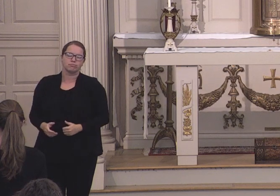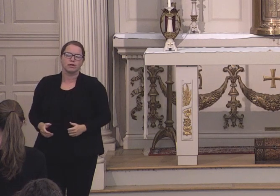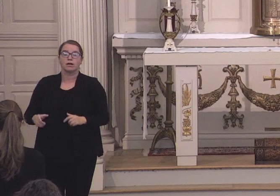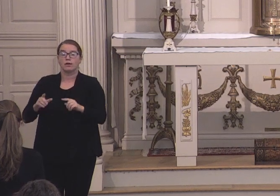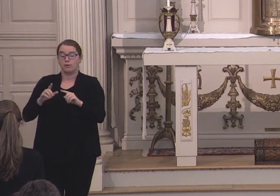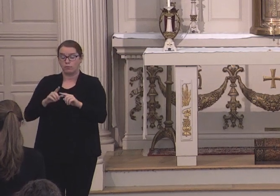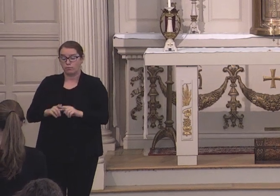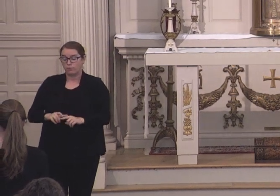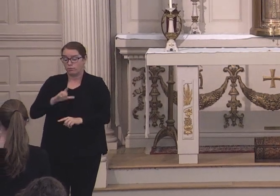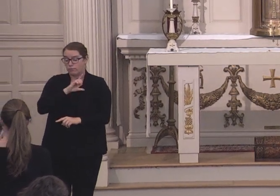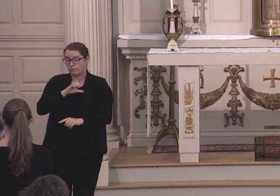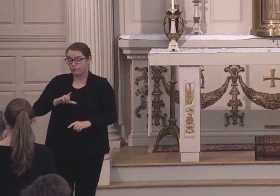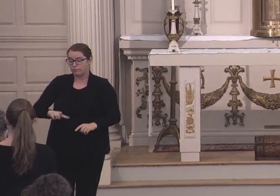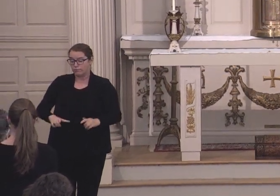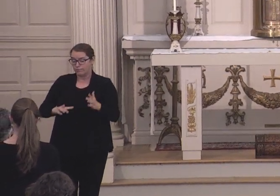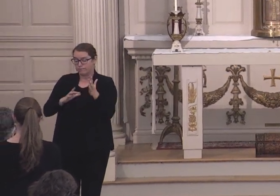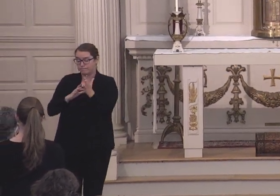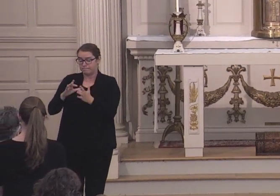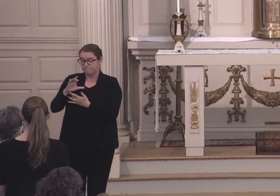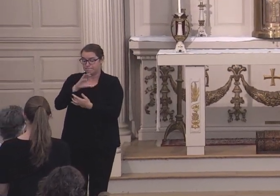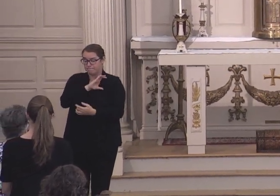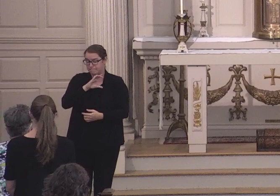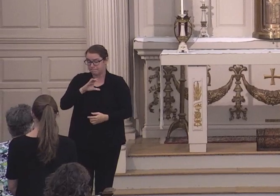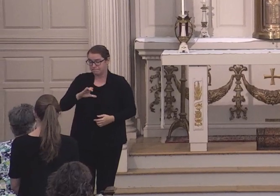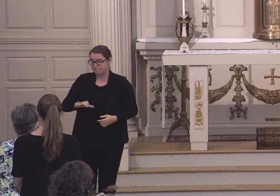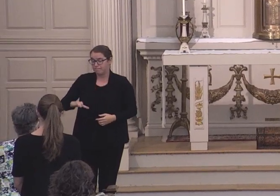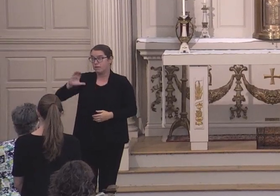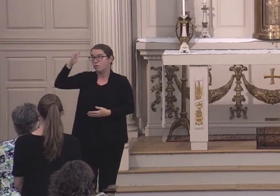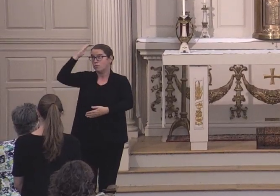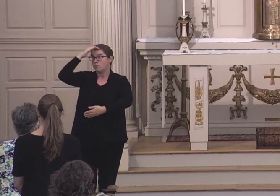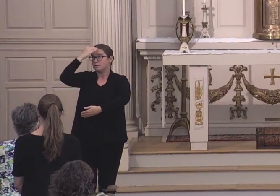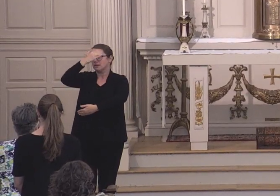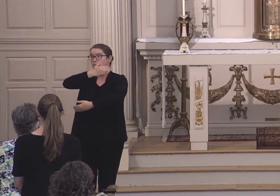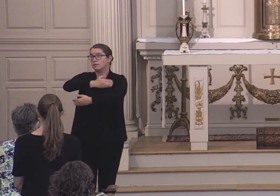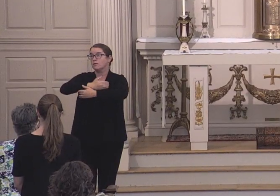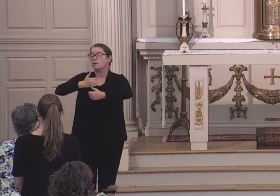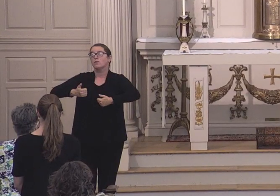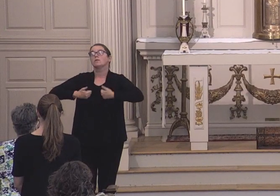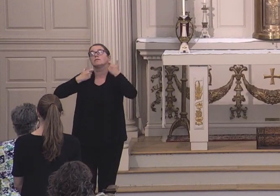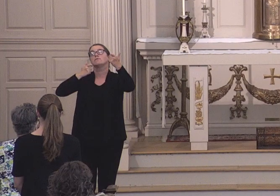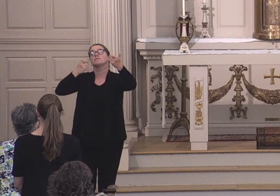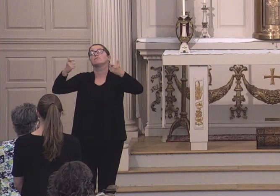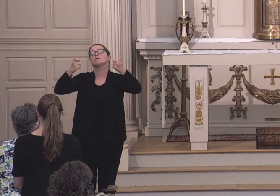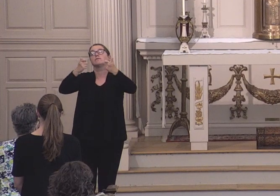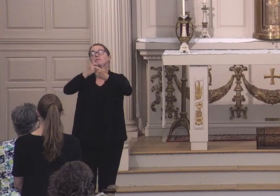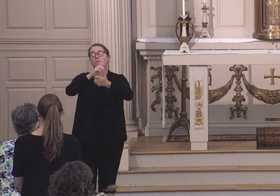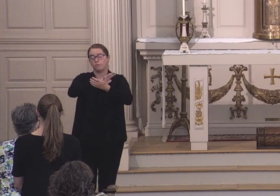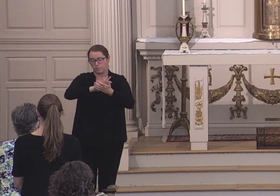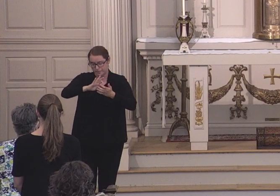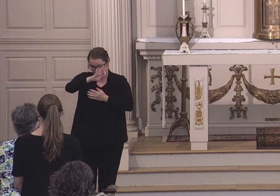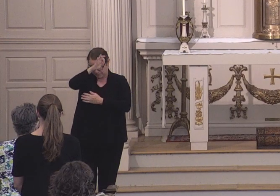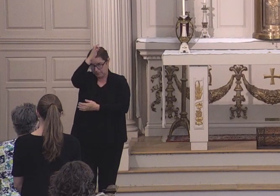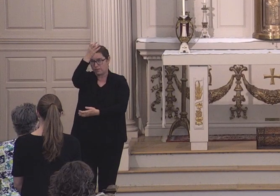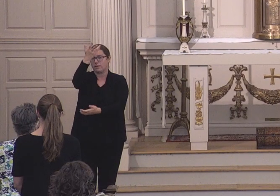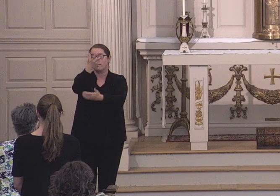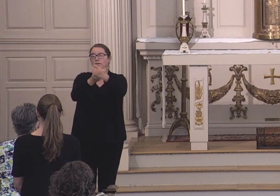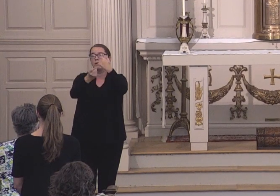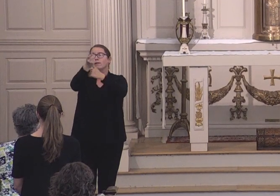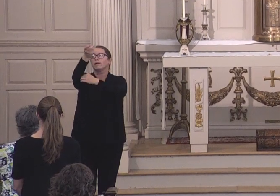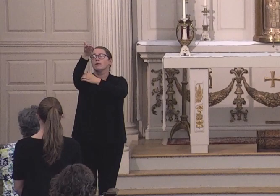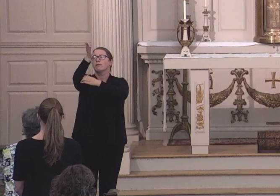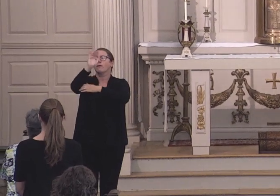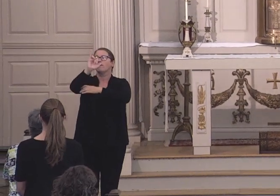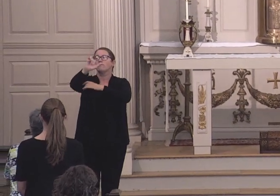Through our Lord Jesus Christ, your Son, who lives and reigns with you in the unity of the Holy Spirit, one